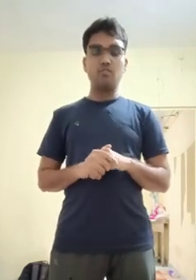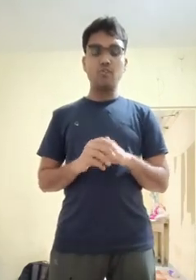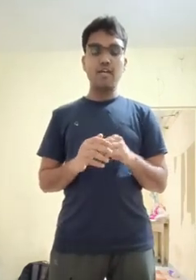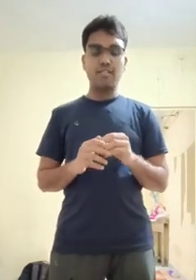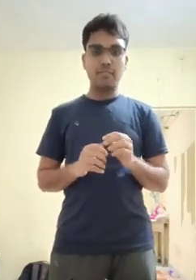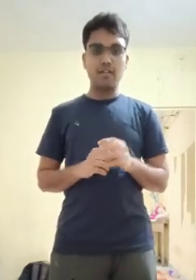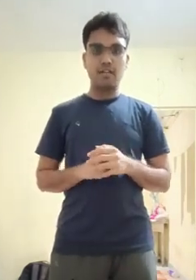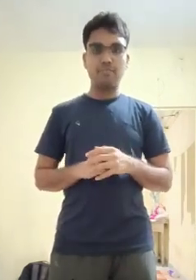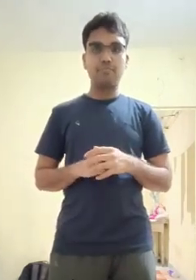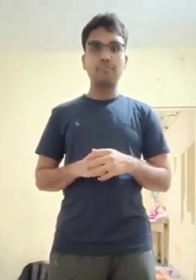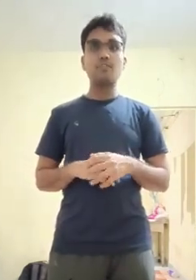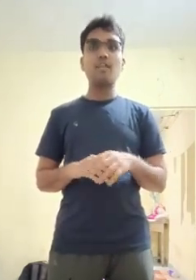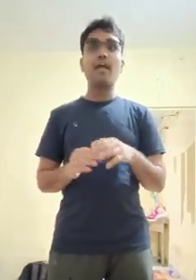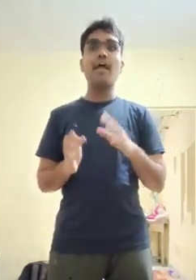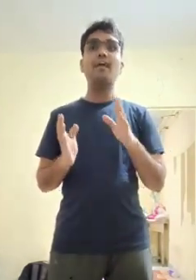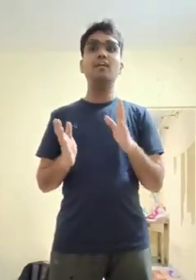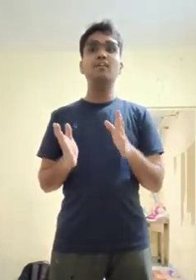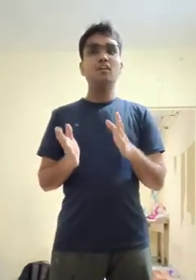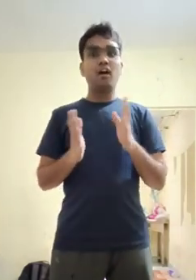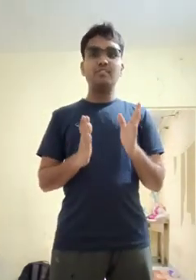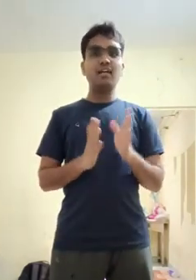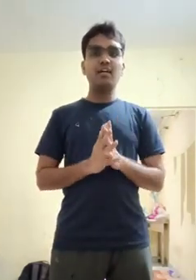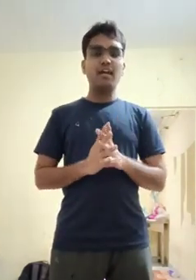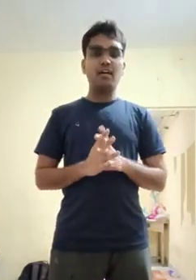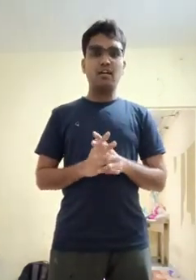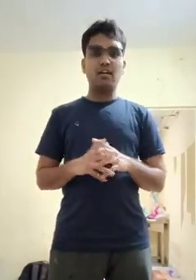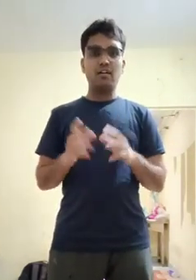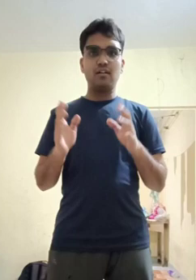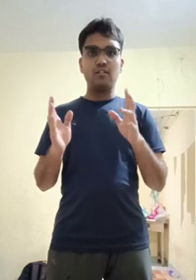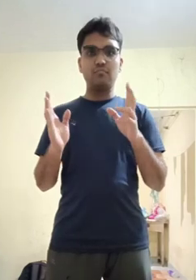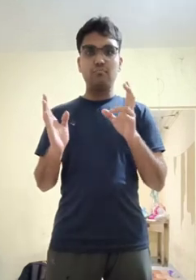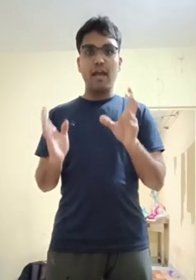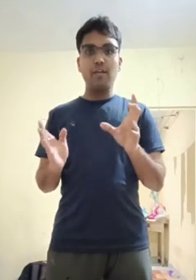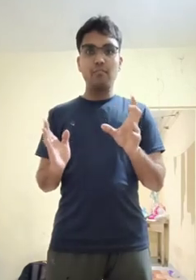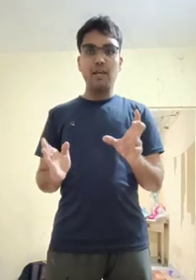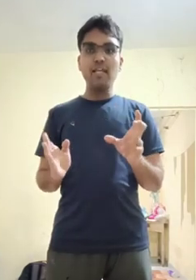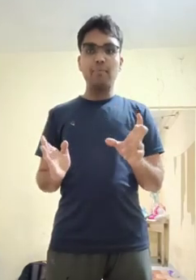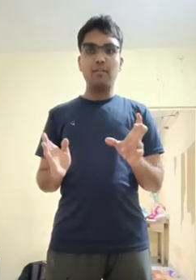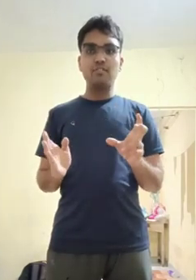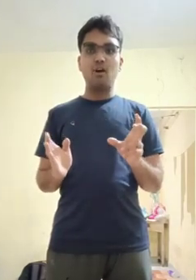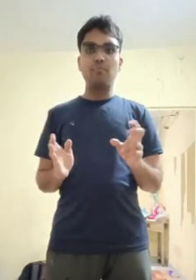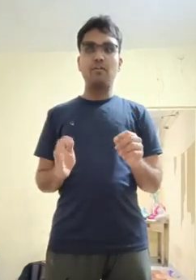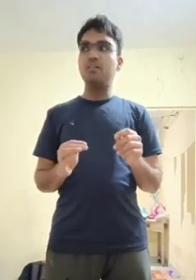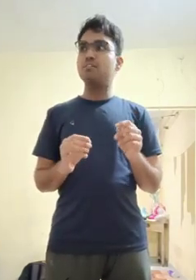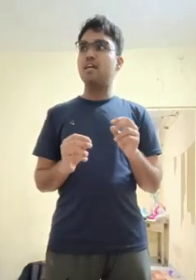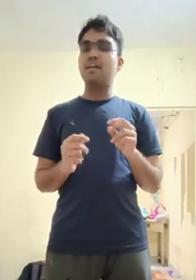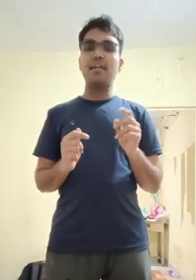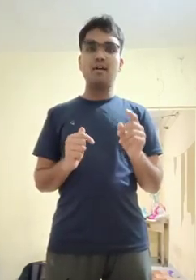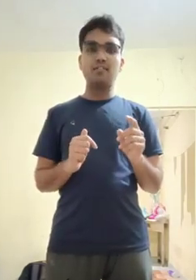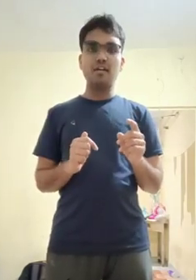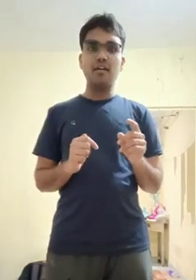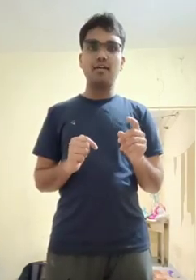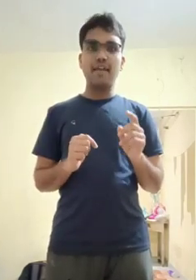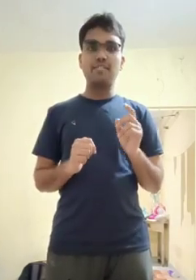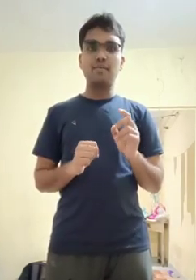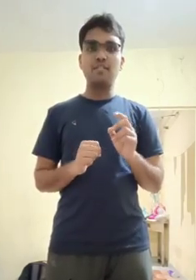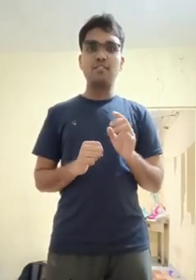throws exception. And unchecked and main difference of checked and unchecked exceptions